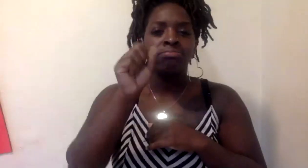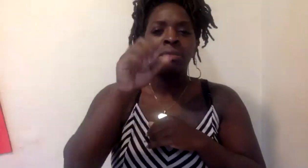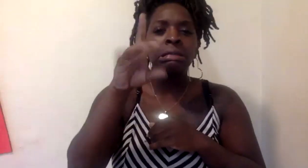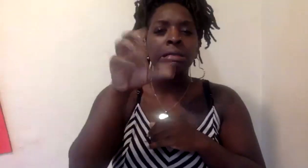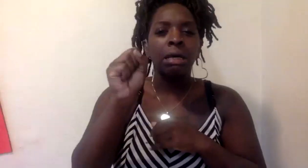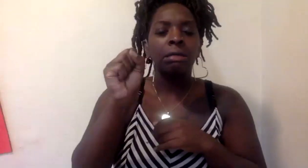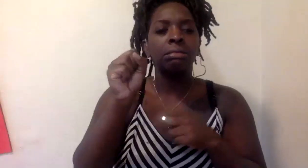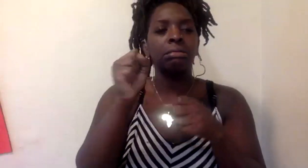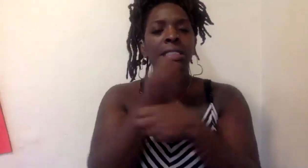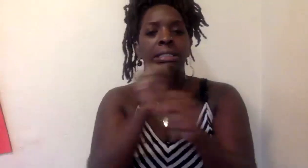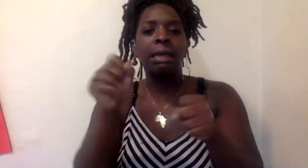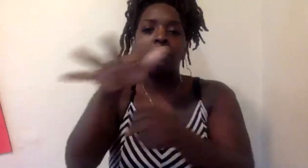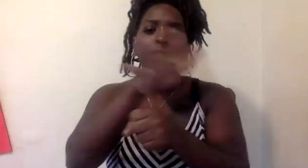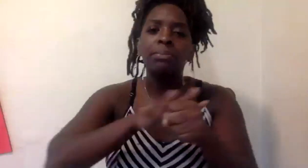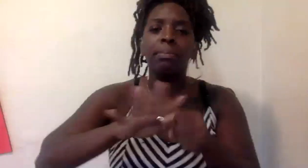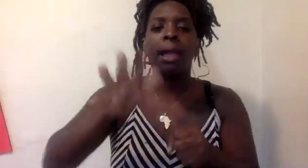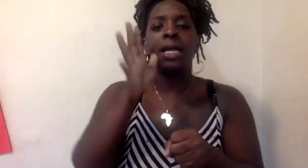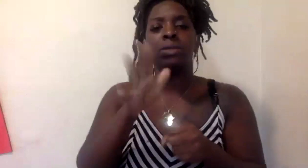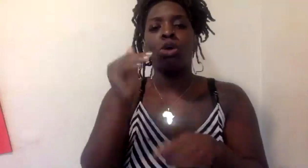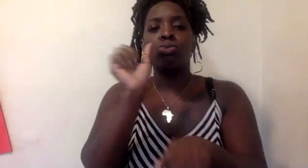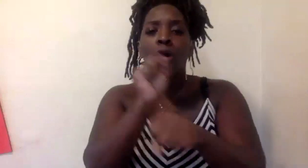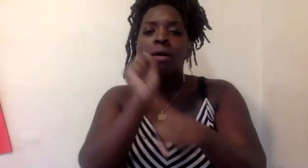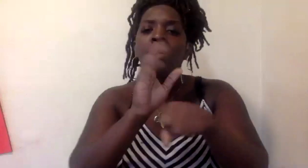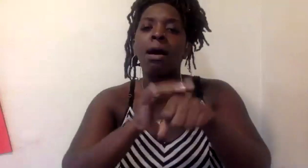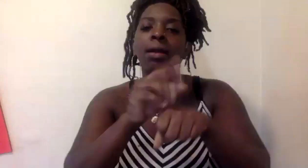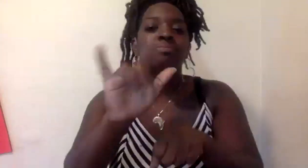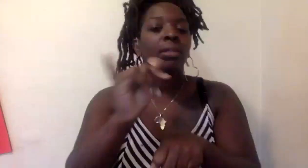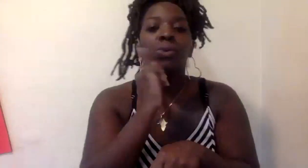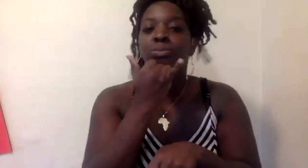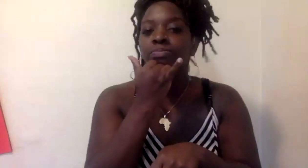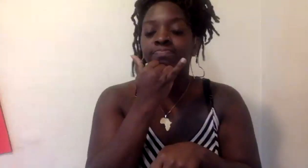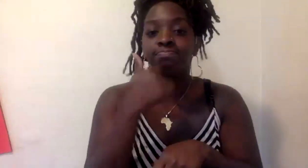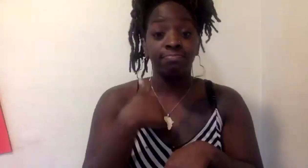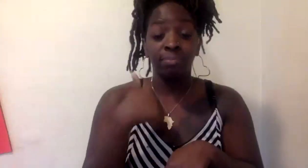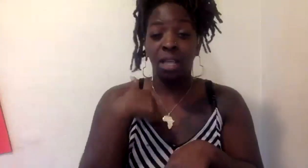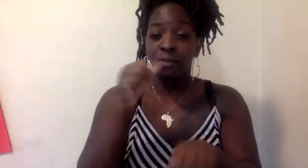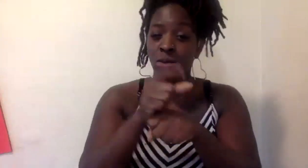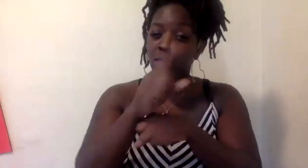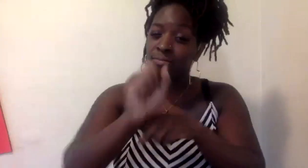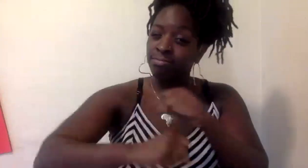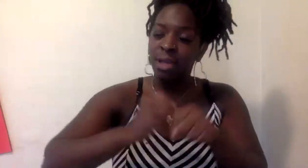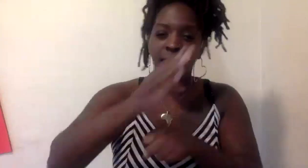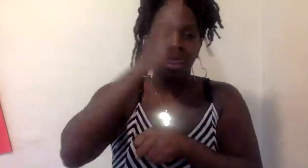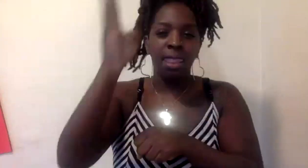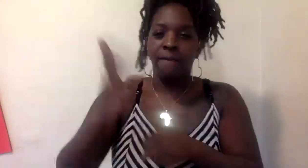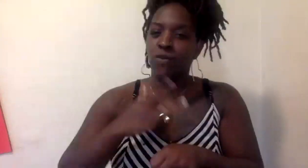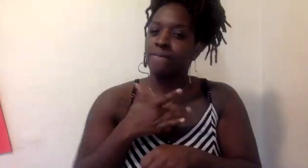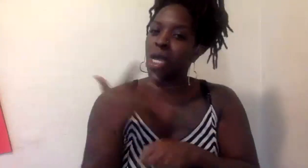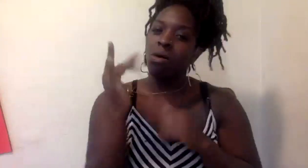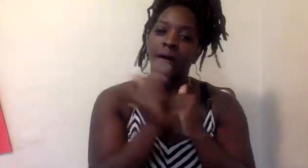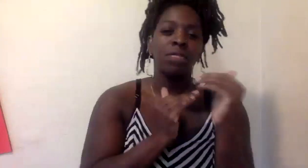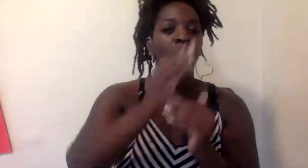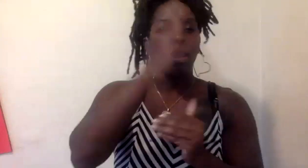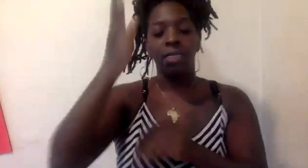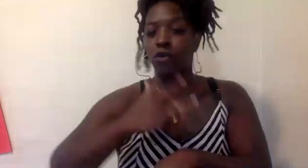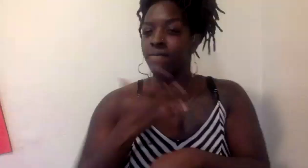is incorrect. Patricia says DCS is a safe space to work, but I don't feel that way. I've never